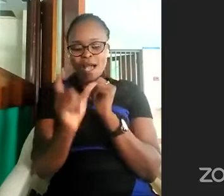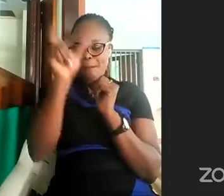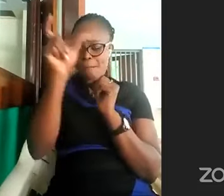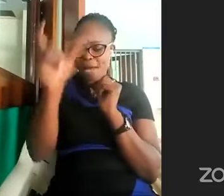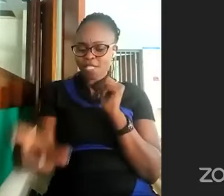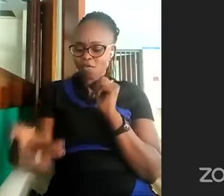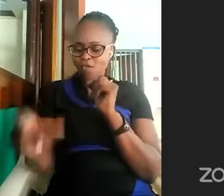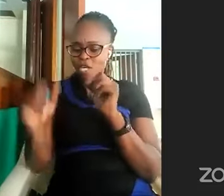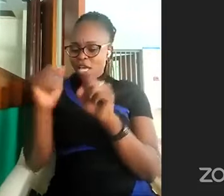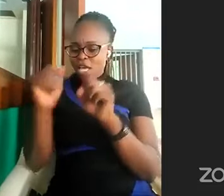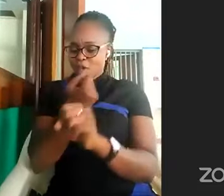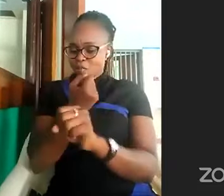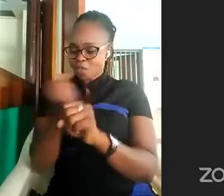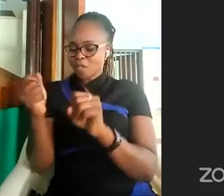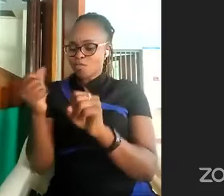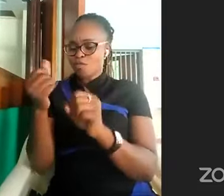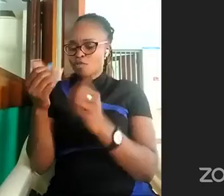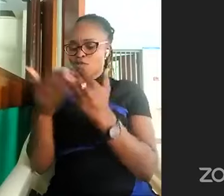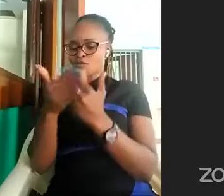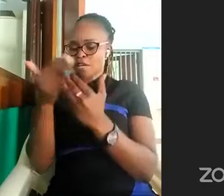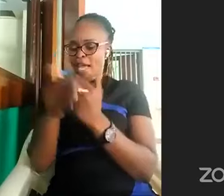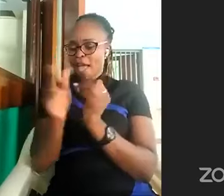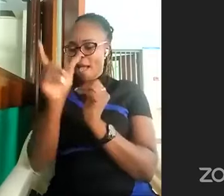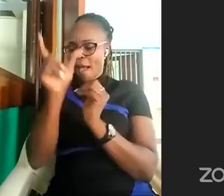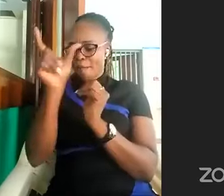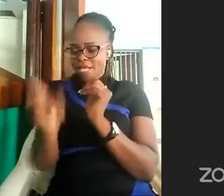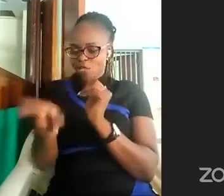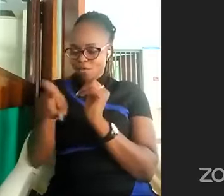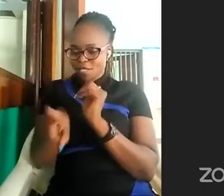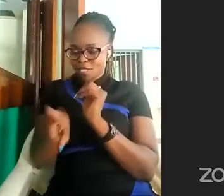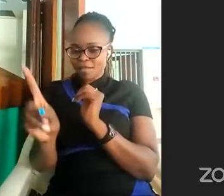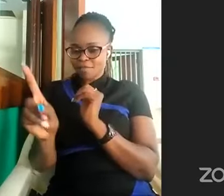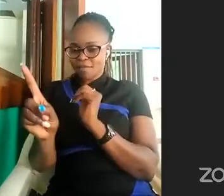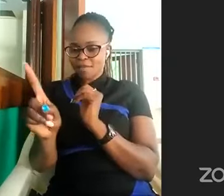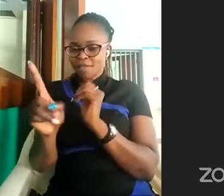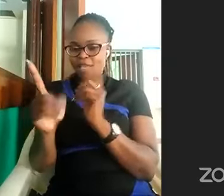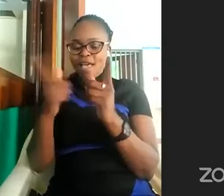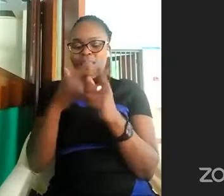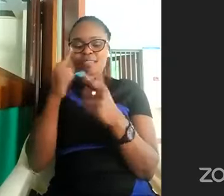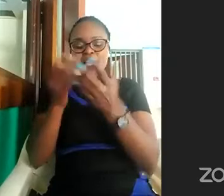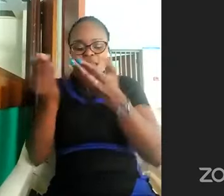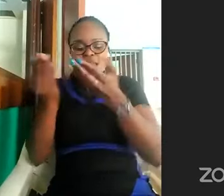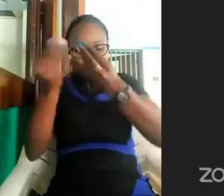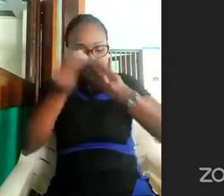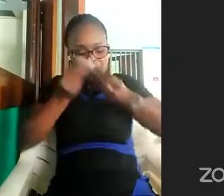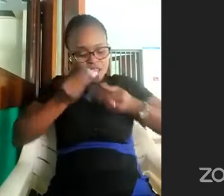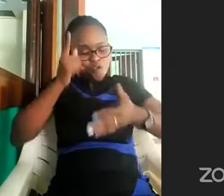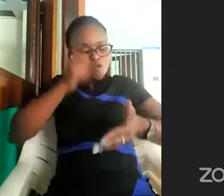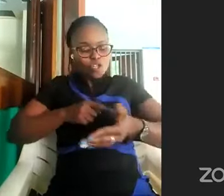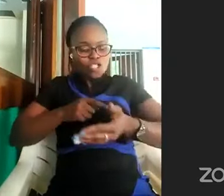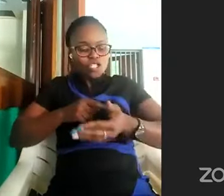Hii ni sumu, an effort to ensure that women with disabilities access reproductive health services. Thank you so